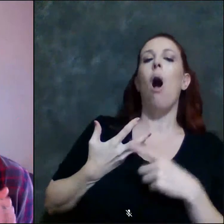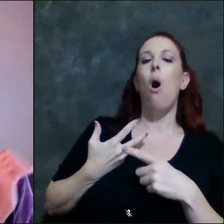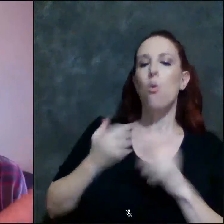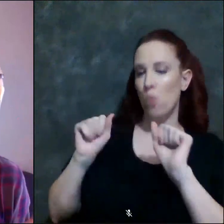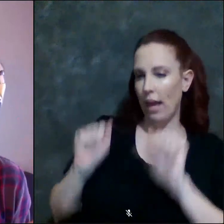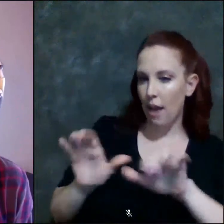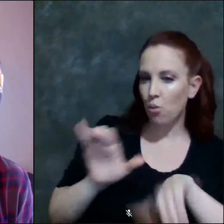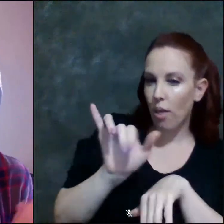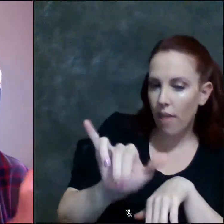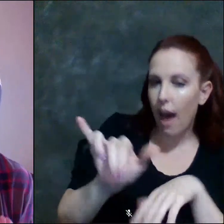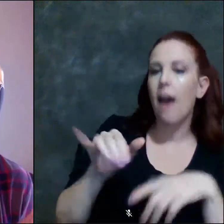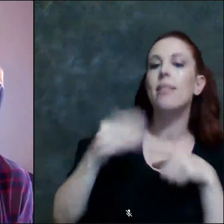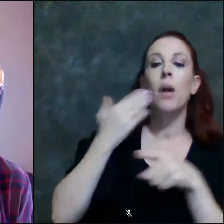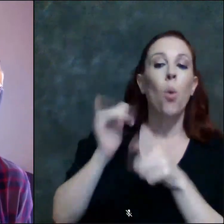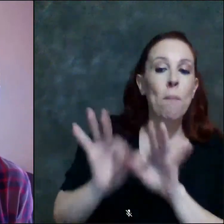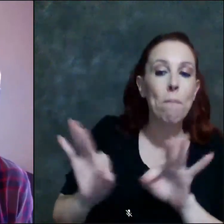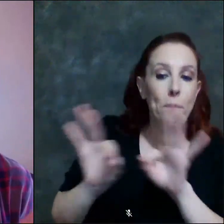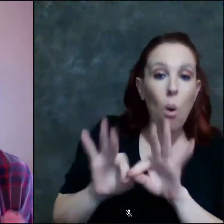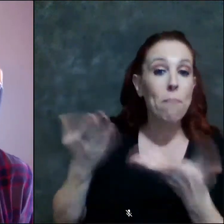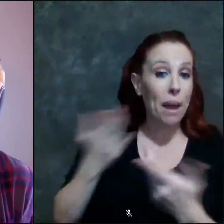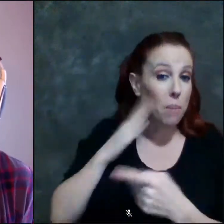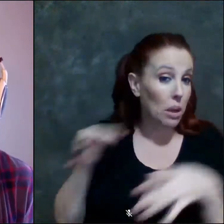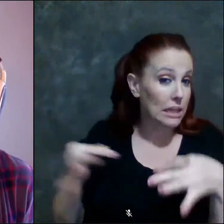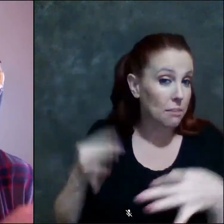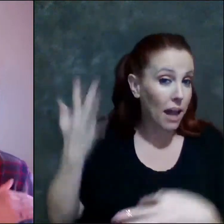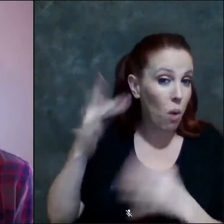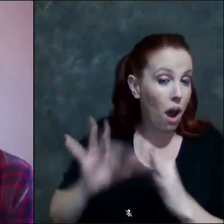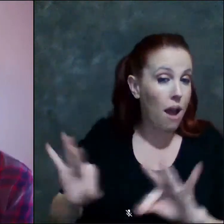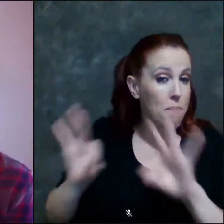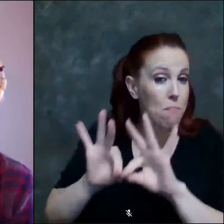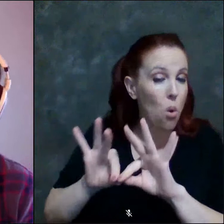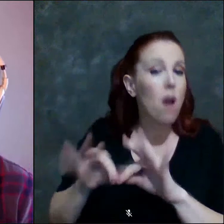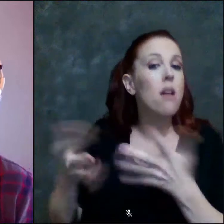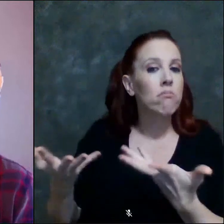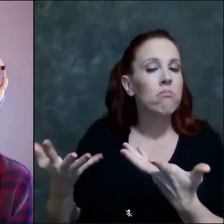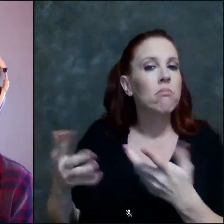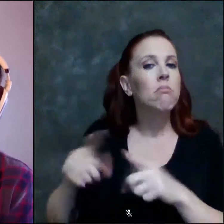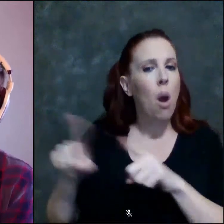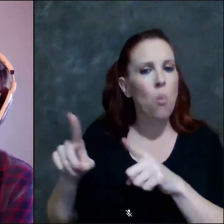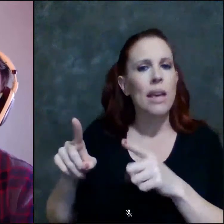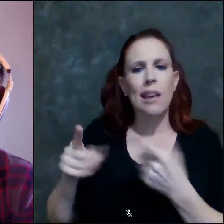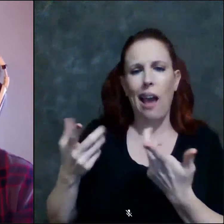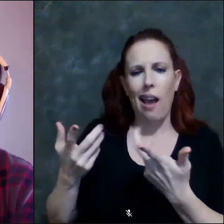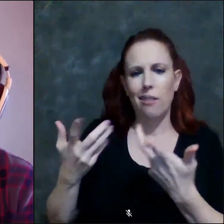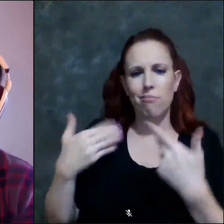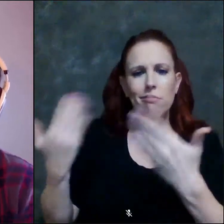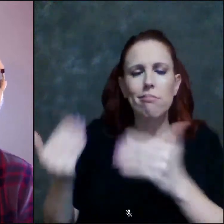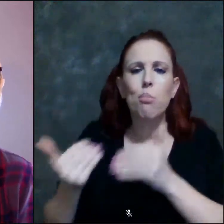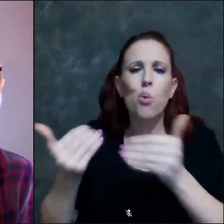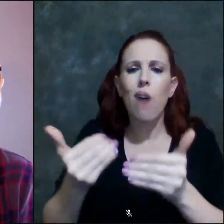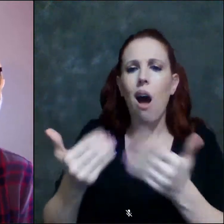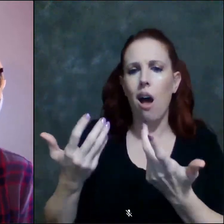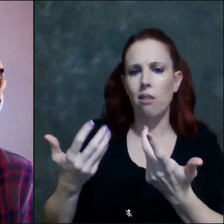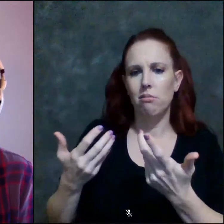production. They know that it's important. They might even tell me why it's important, or I might ask them. But then we can get through that in the interview. We can move on. We can make it